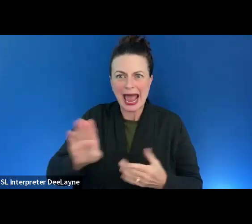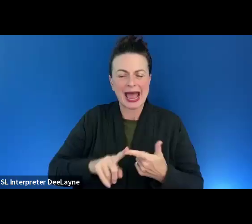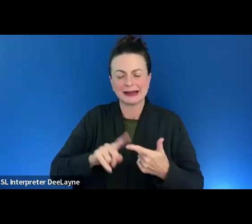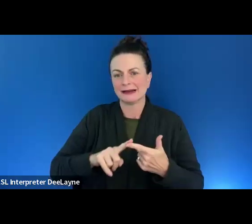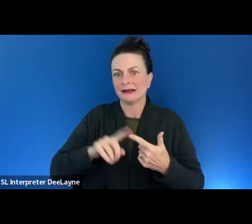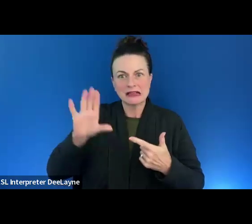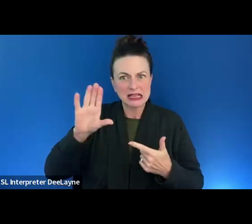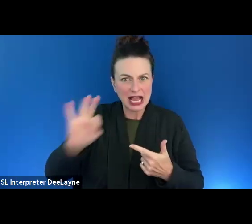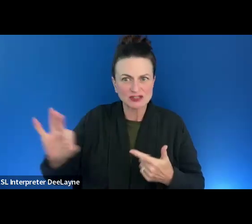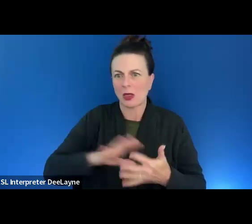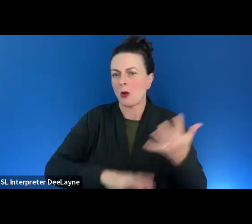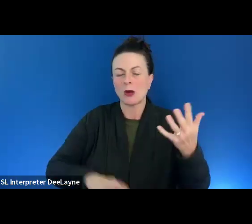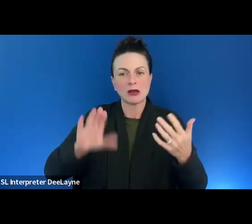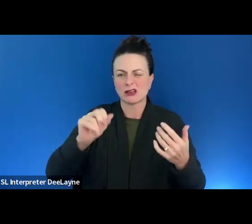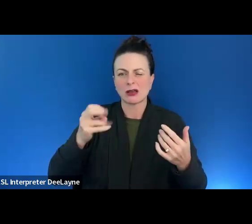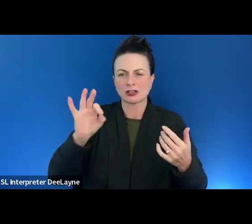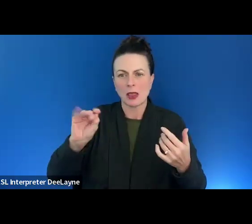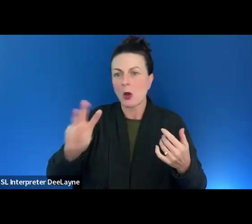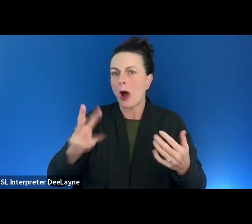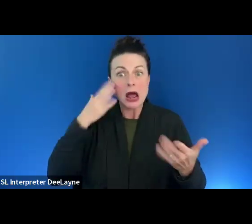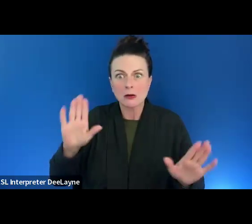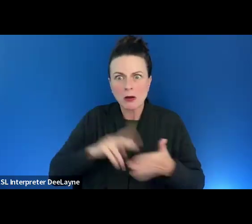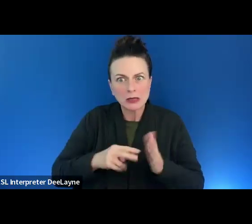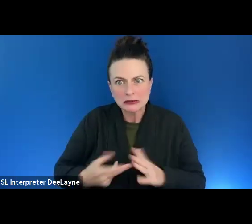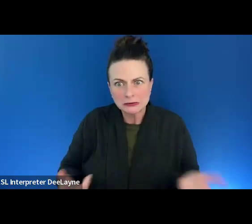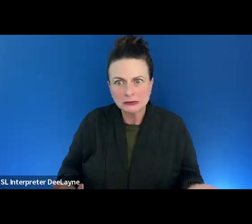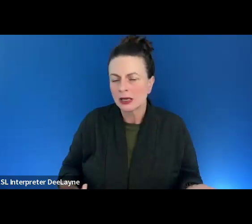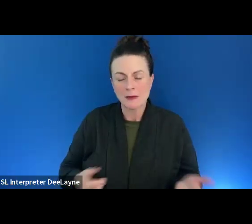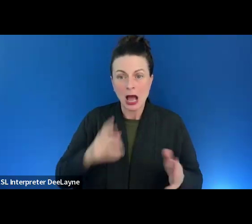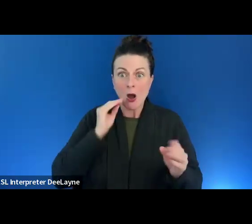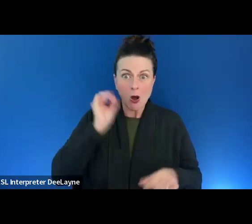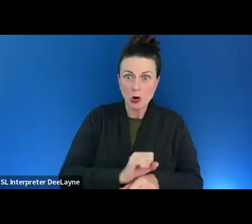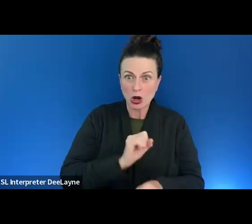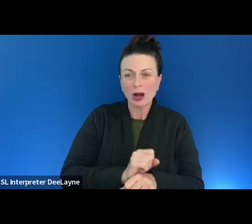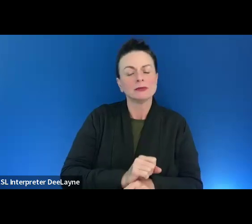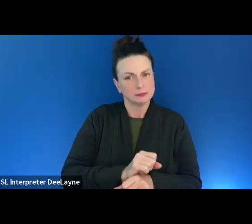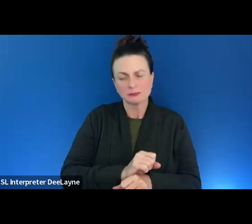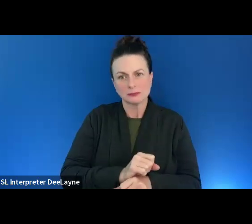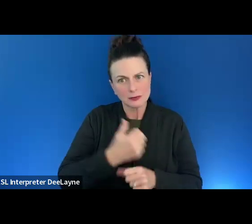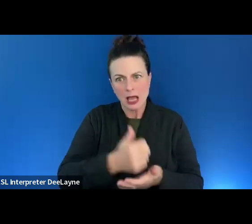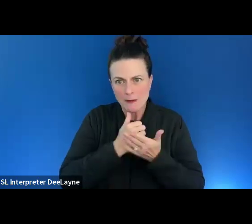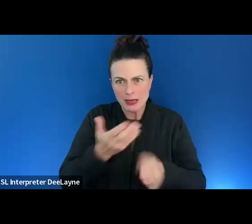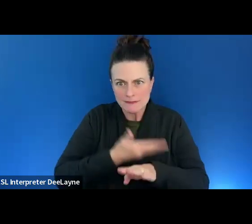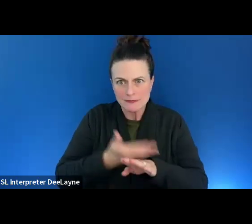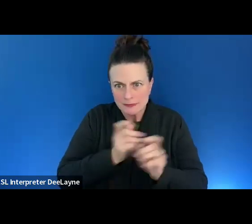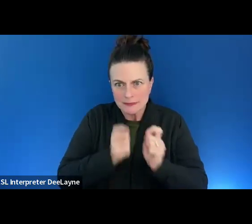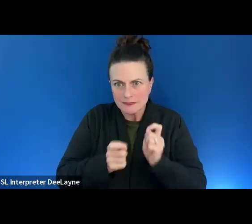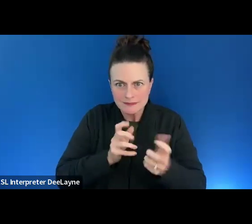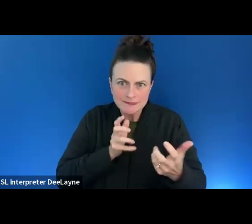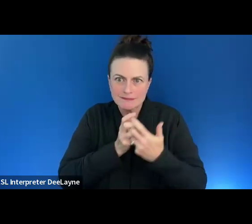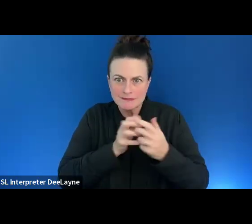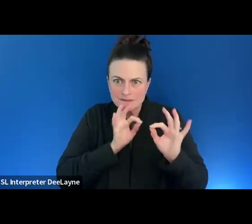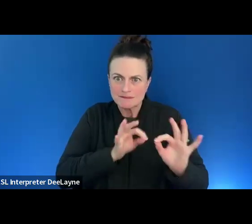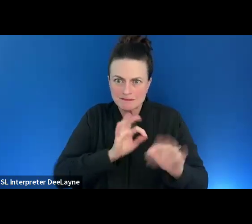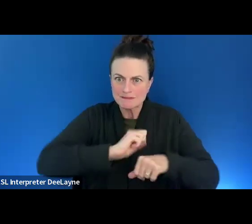cash flow, and all these things. I had no idea what it was. But by doing that homework, it really helped me mold my business. And now, again, many